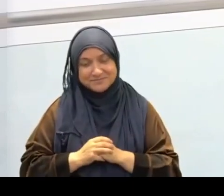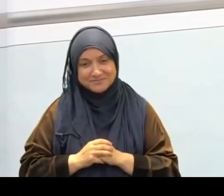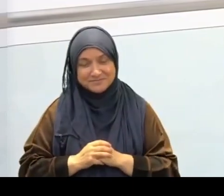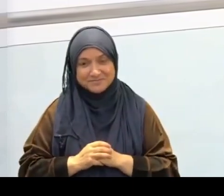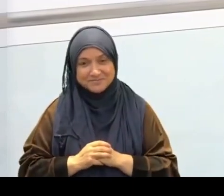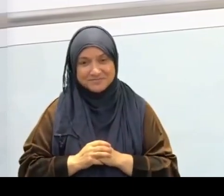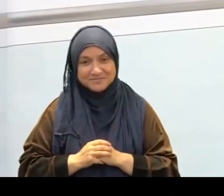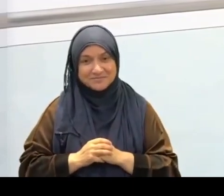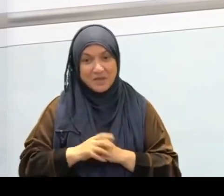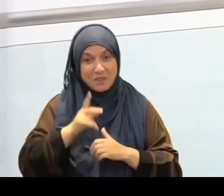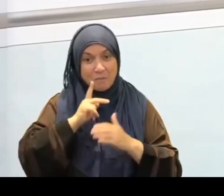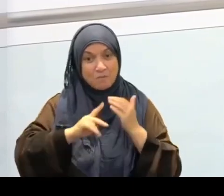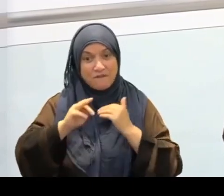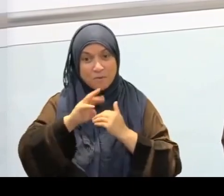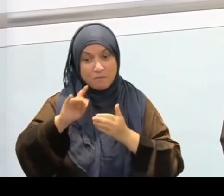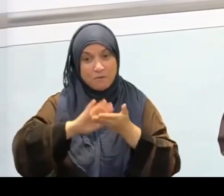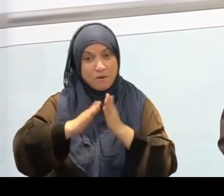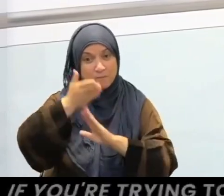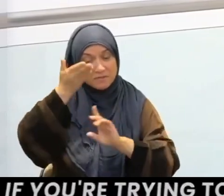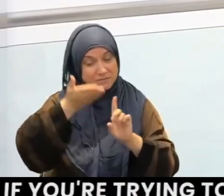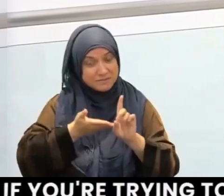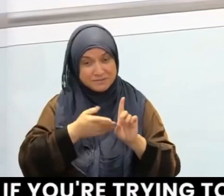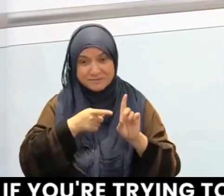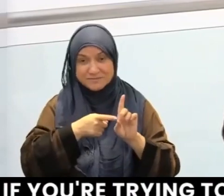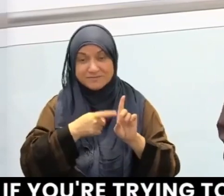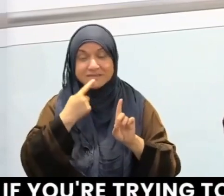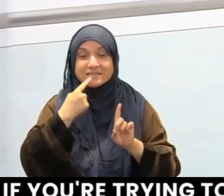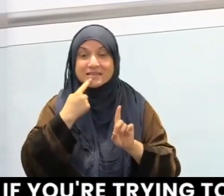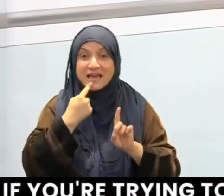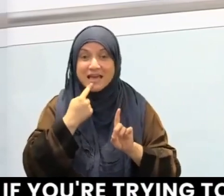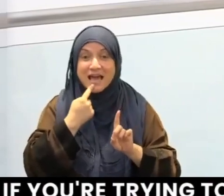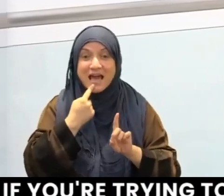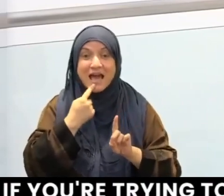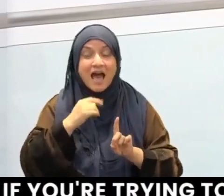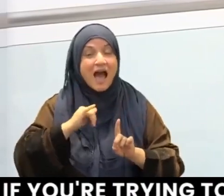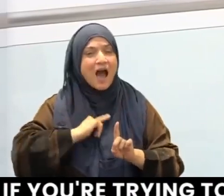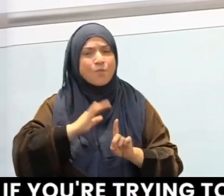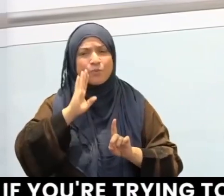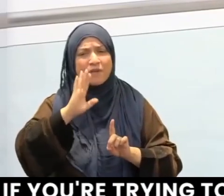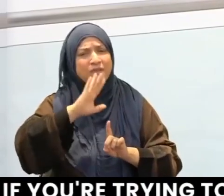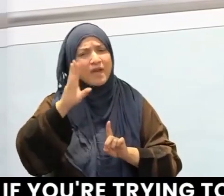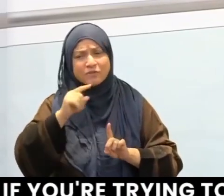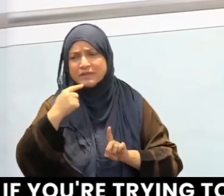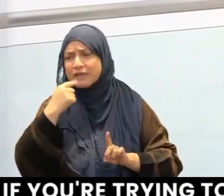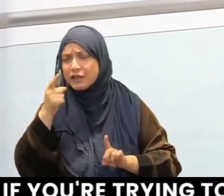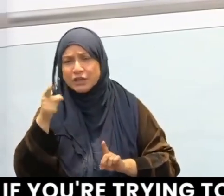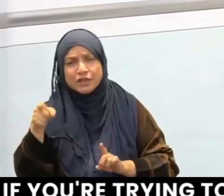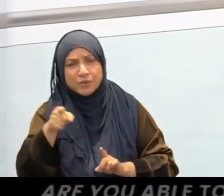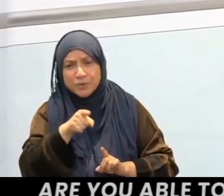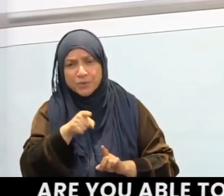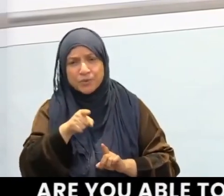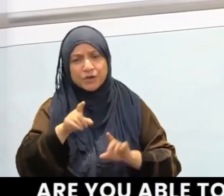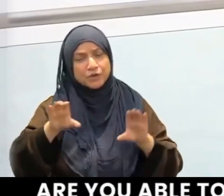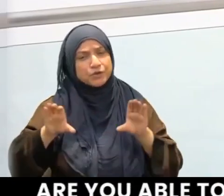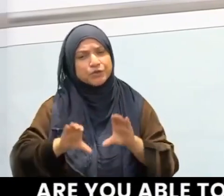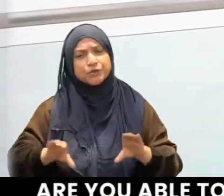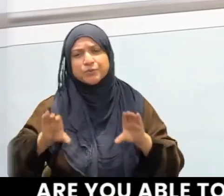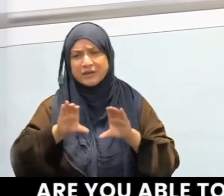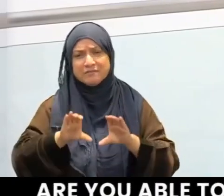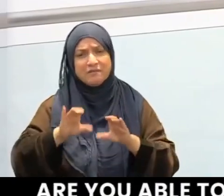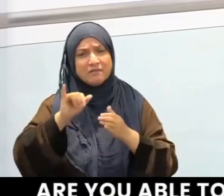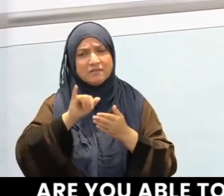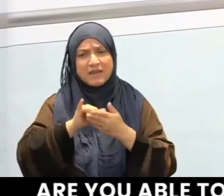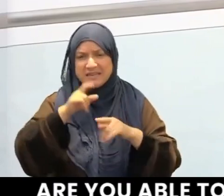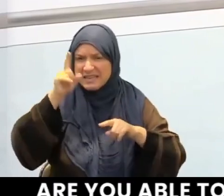observable. All of these traits are observable. If you're trying to make a serious claim with Allah subhanahu wa ta'ala to enter into Jannah, are you able to